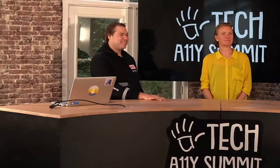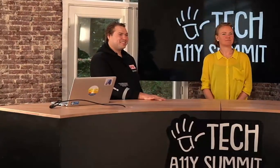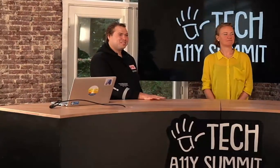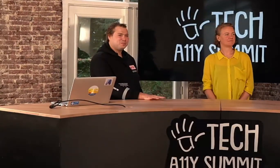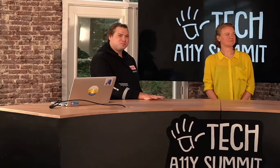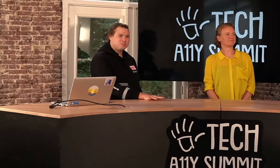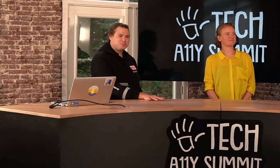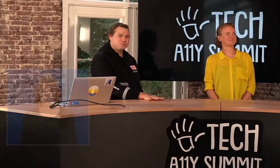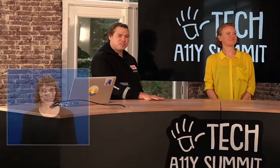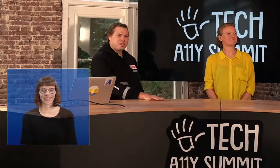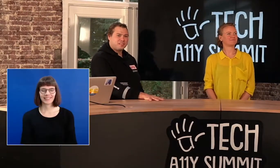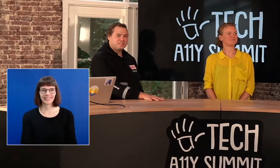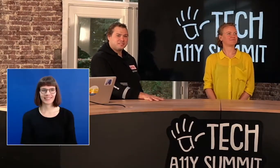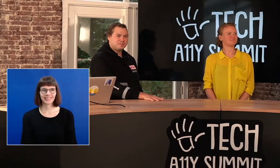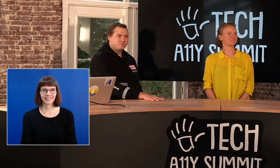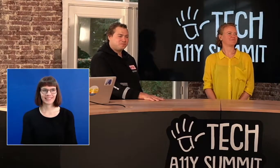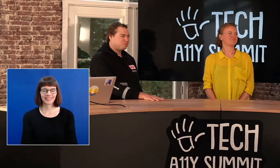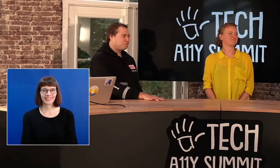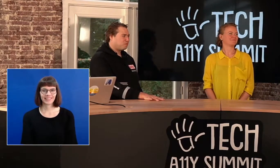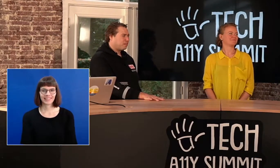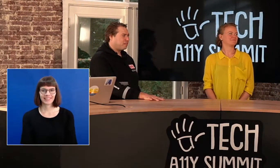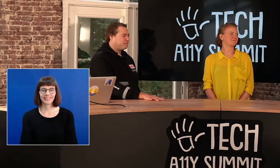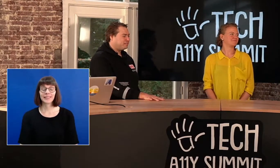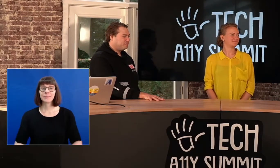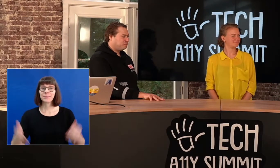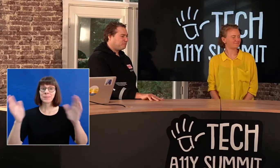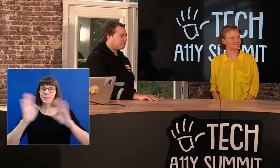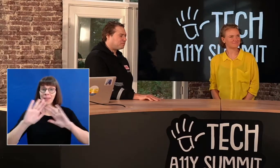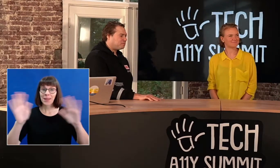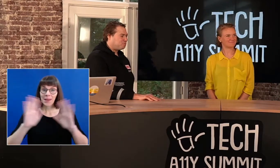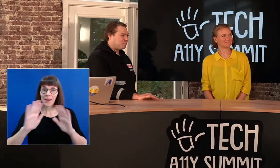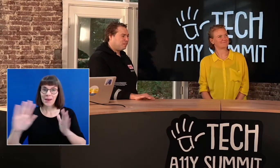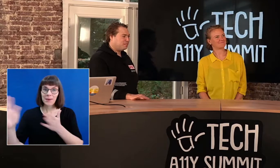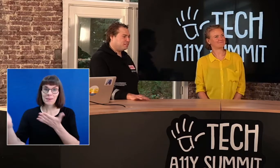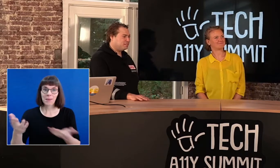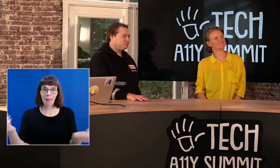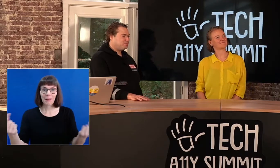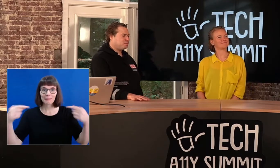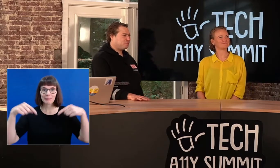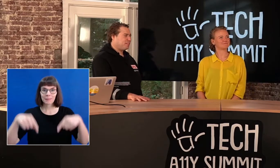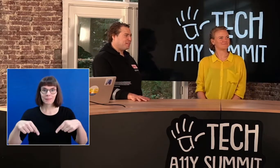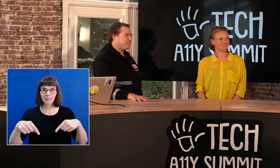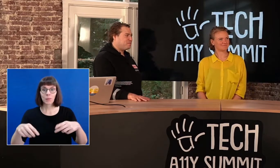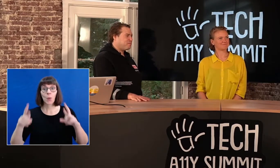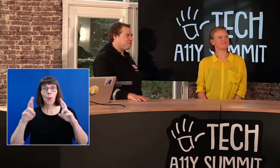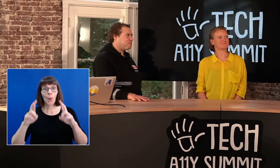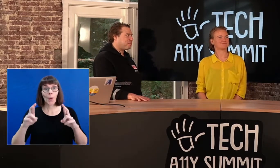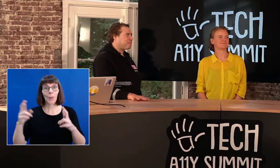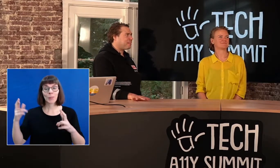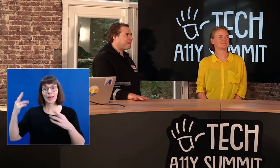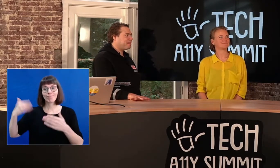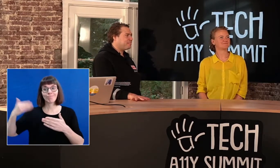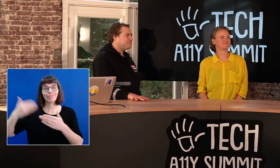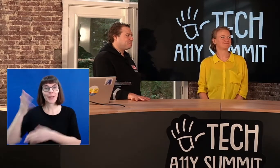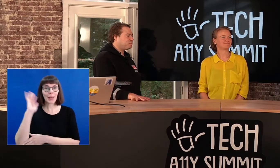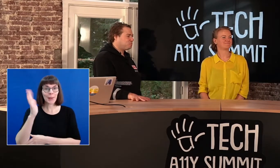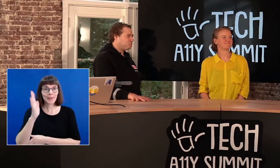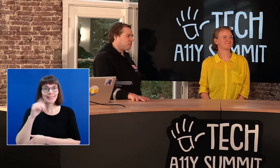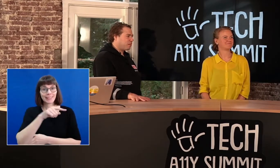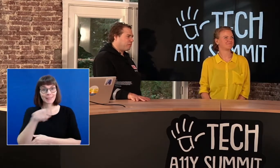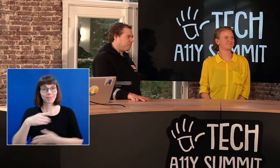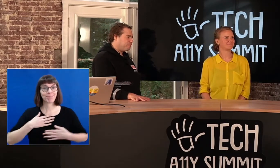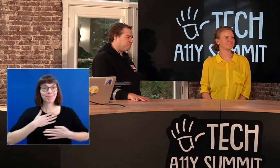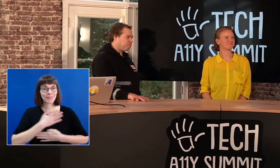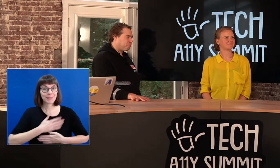Hello, everyone, and welcome back. I hope you have enjoyed the talks as much as I have. So,